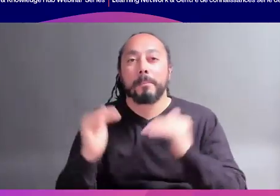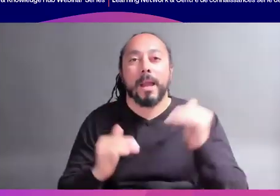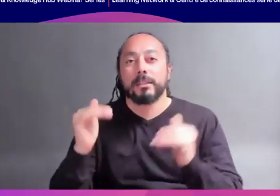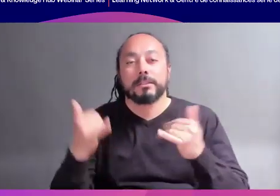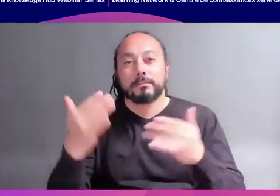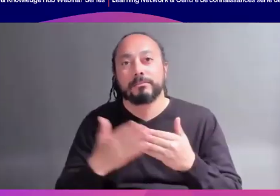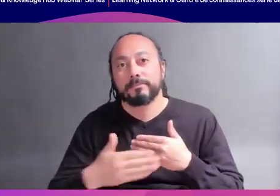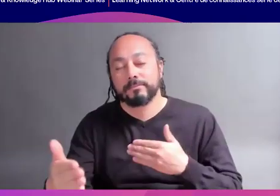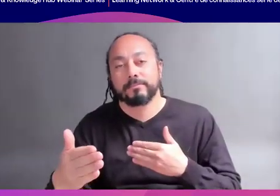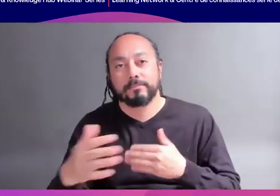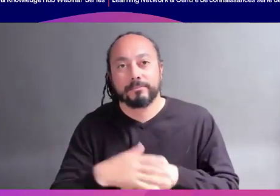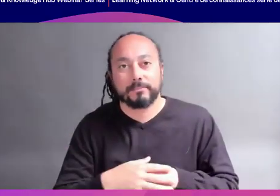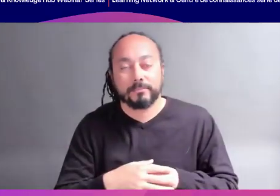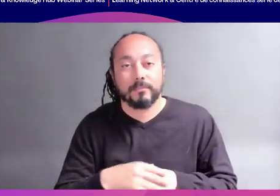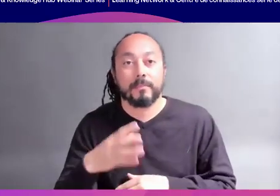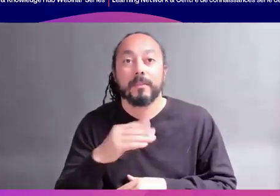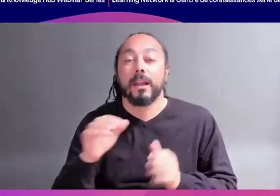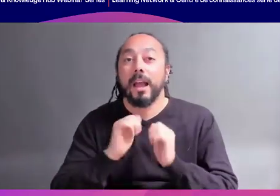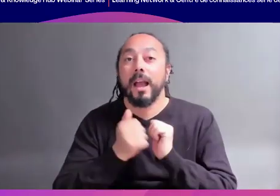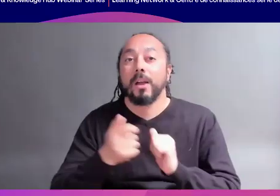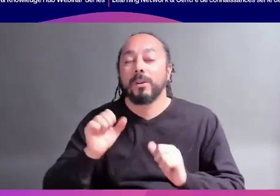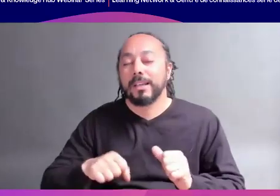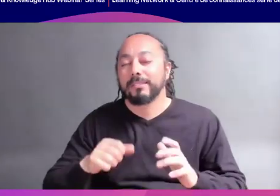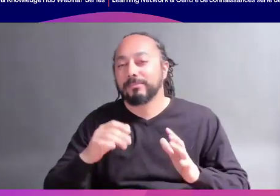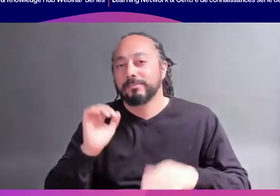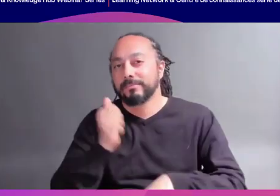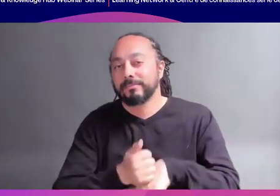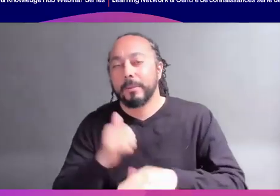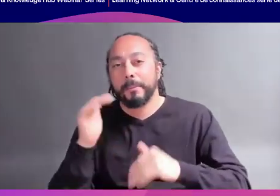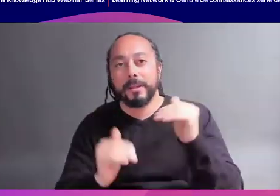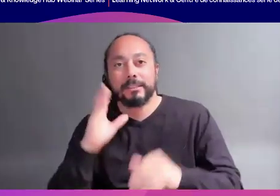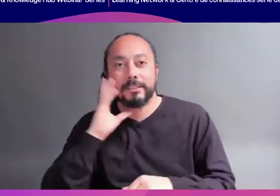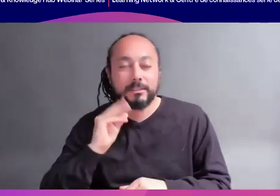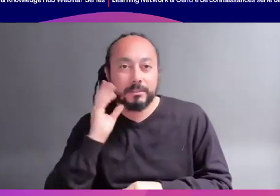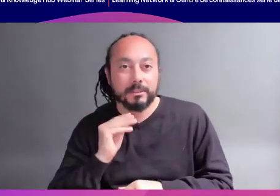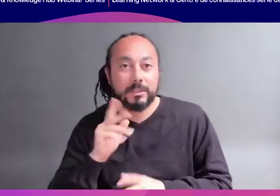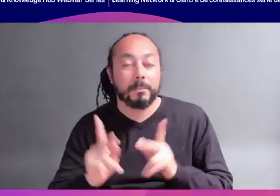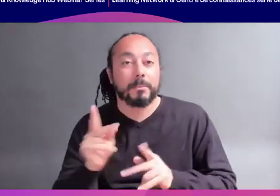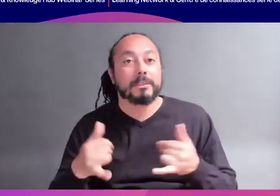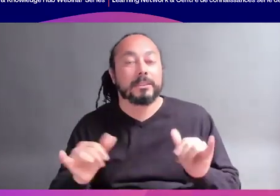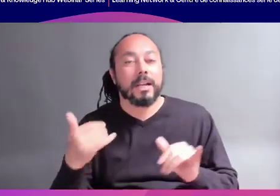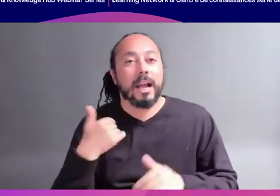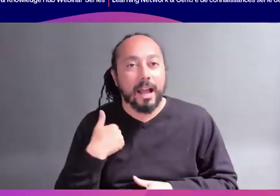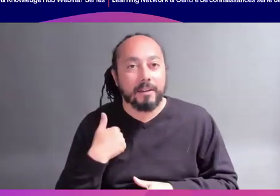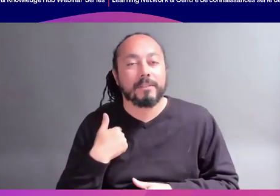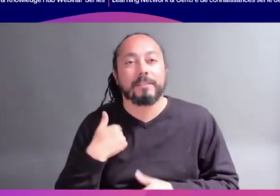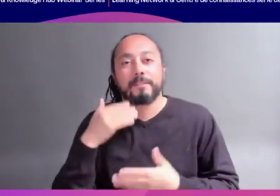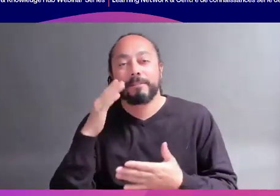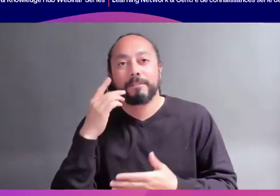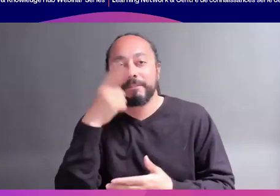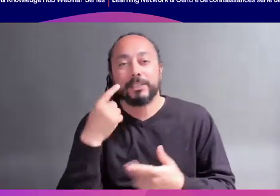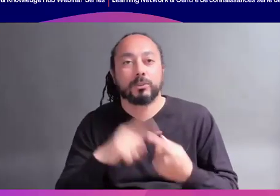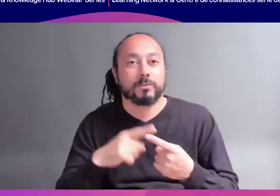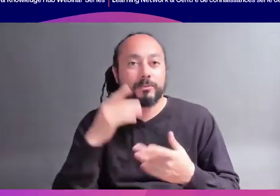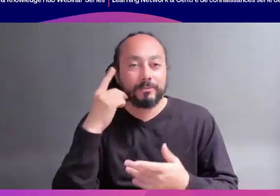forward. And how can we create those balanced experiences so that people still do have face-to-face experiences where